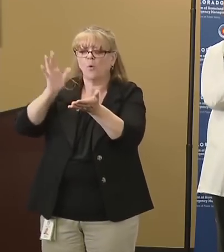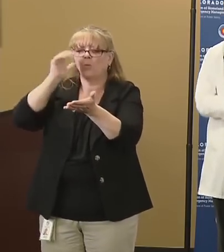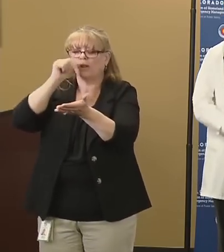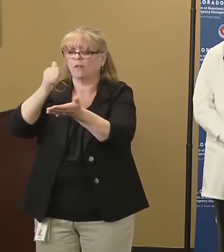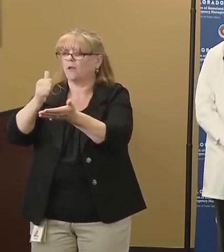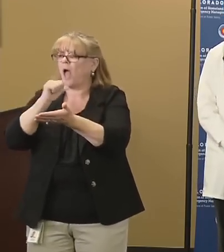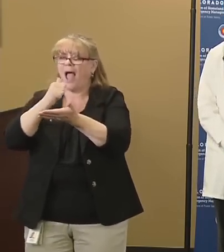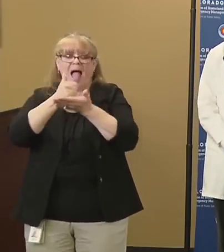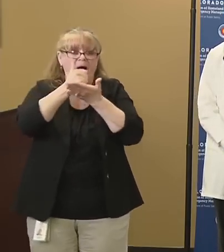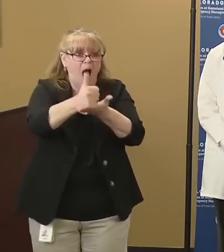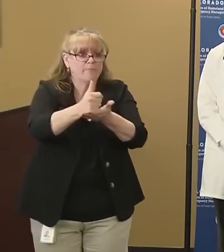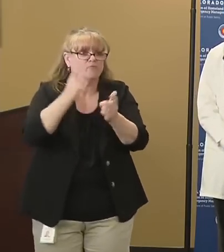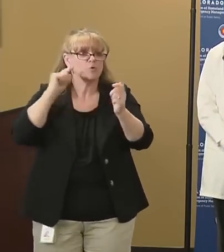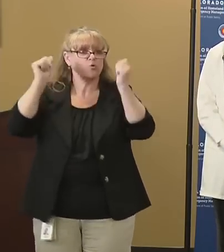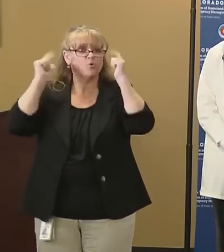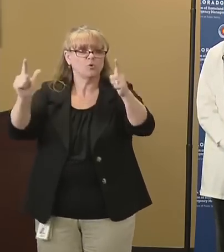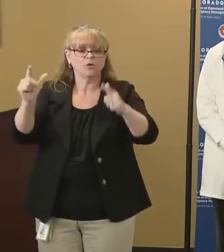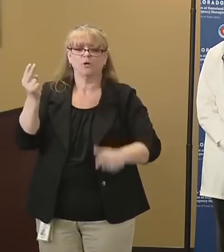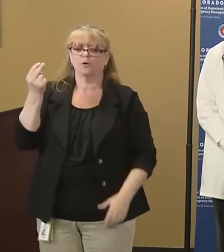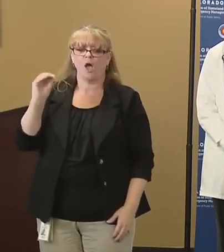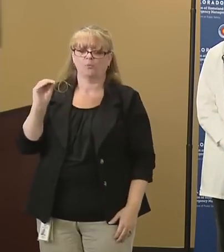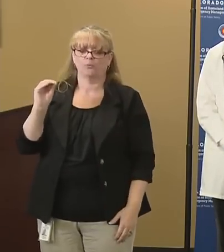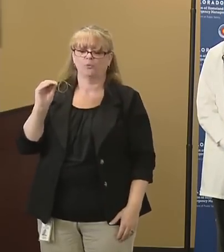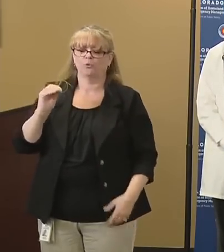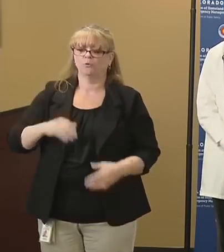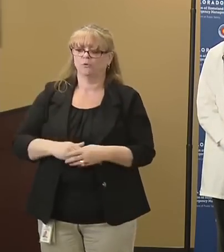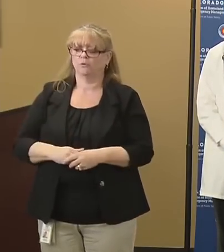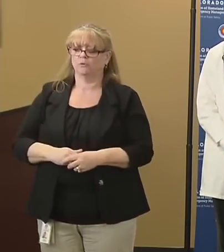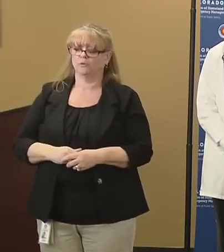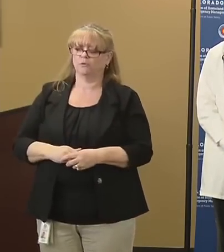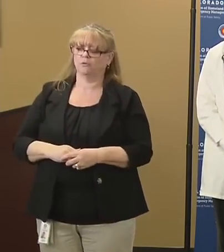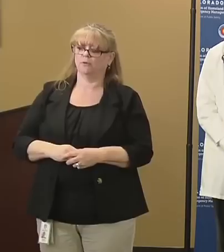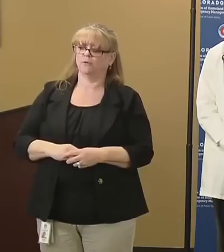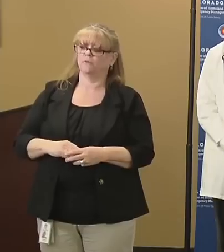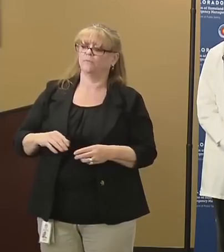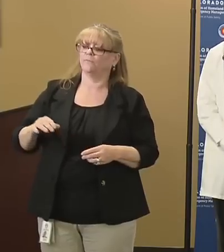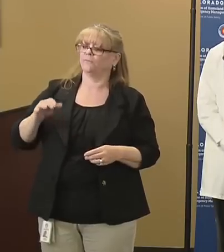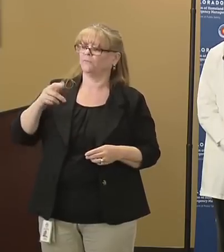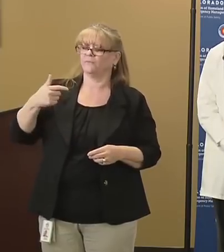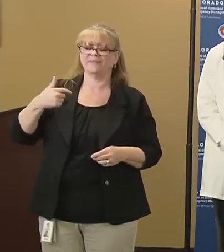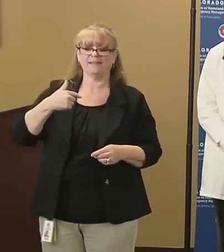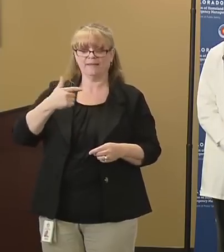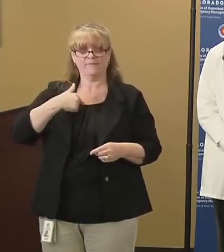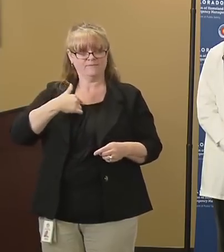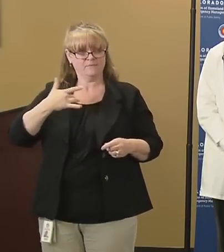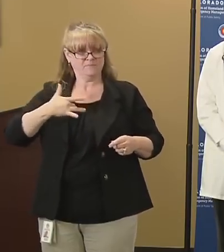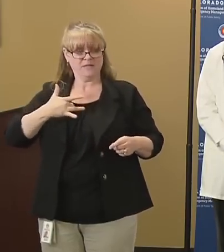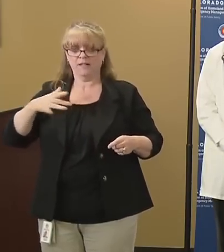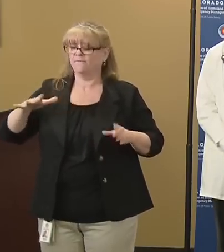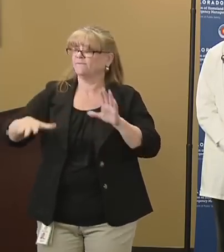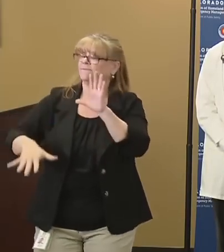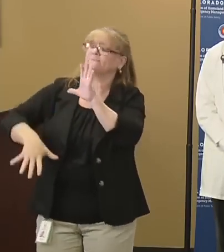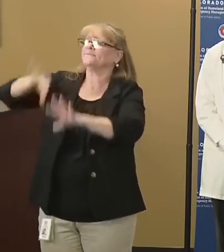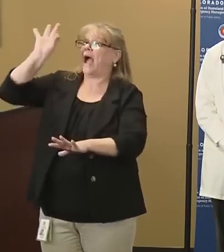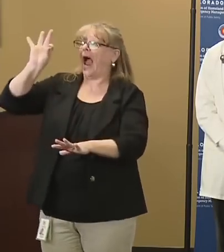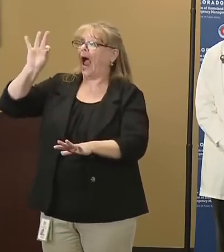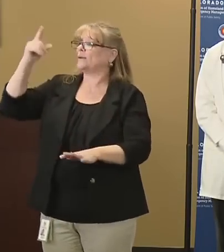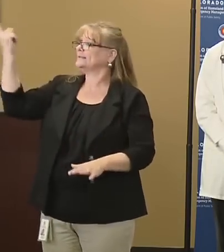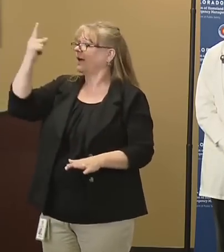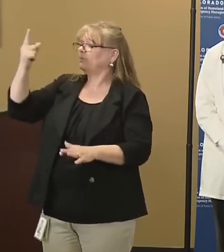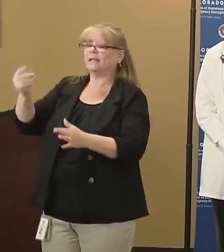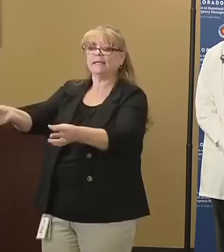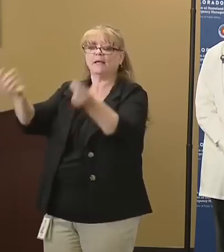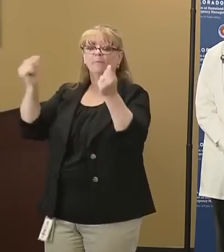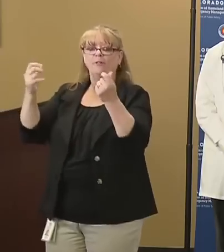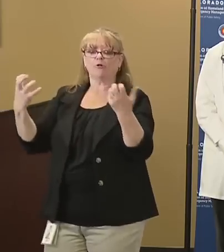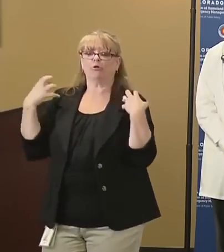time, but it's unlikely that there's going to be anything that's a game changer in the short term. Telephone, please.